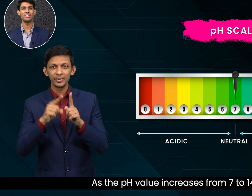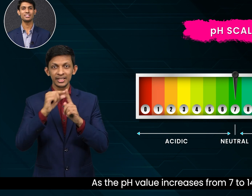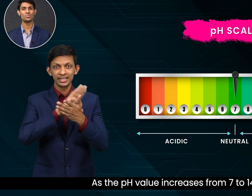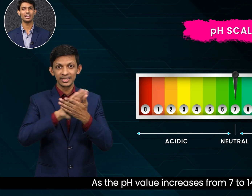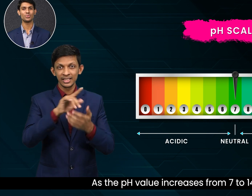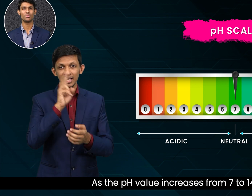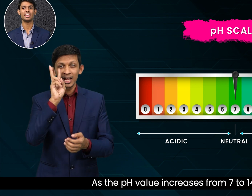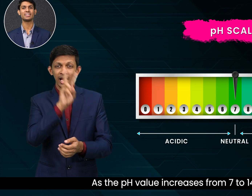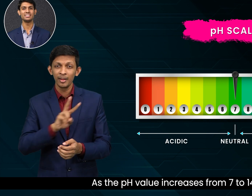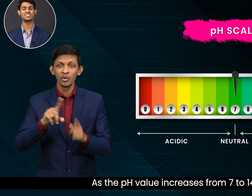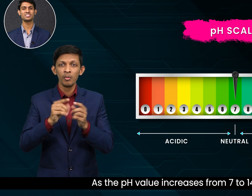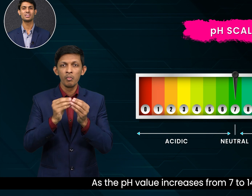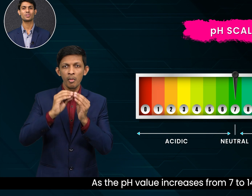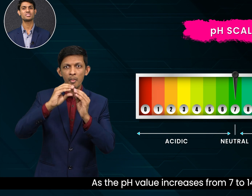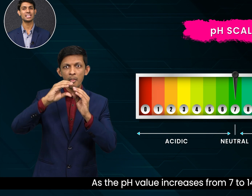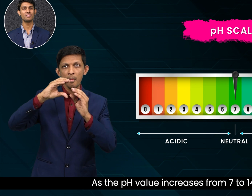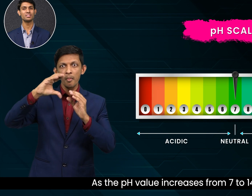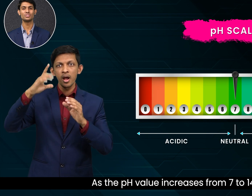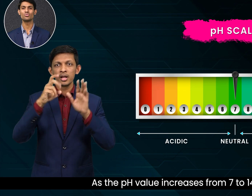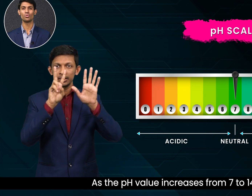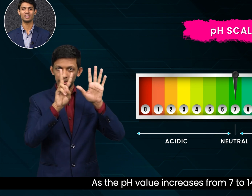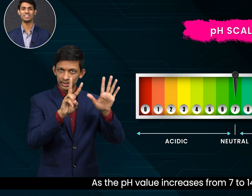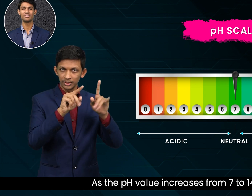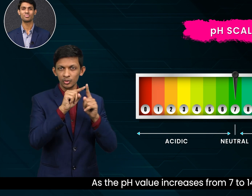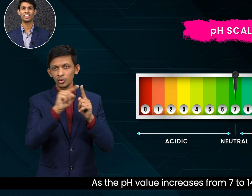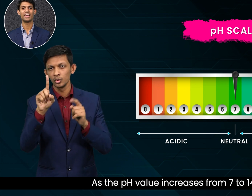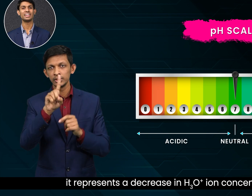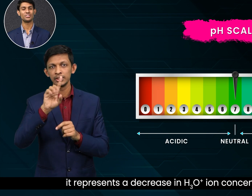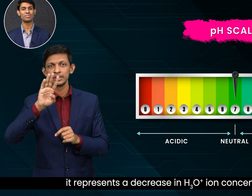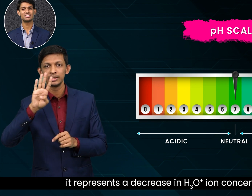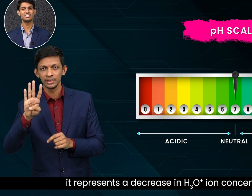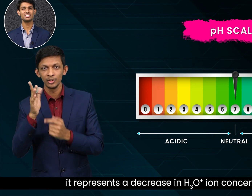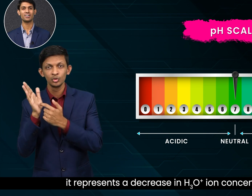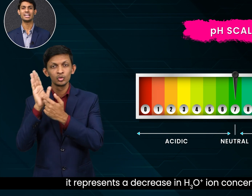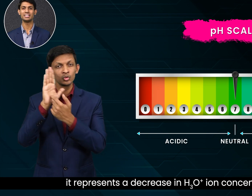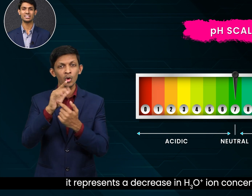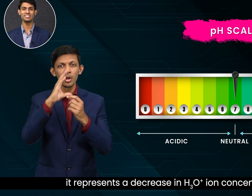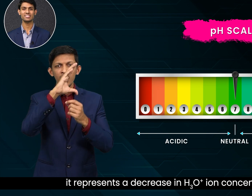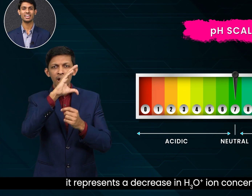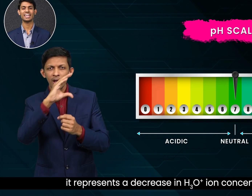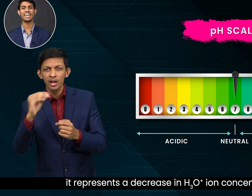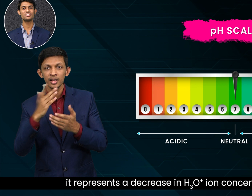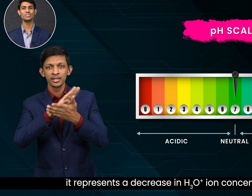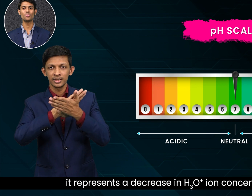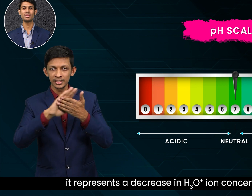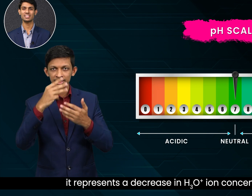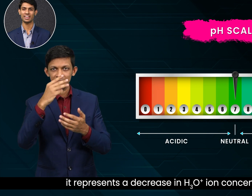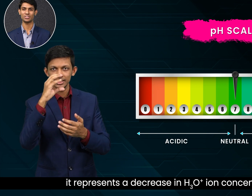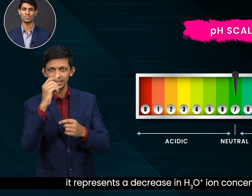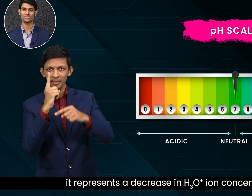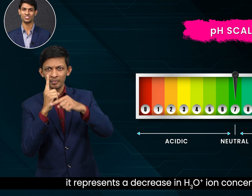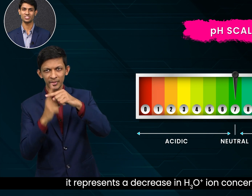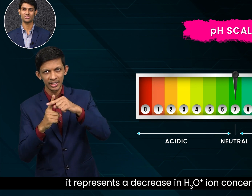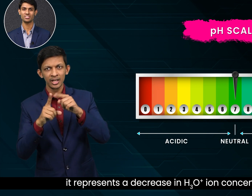As the pH value increases from 7 to 14, it represents a decrease in H3O plus